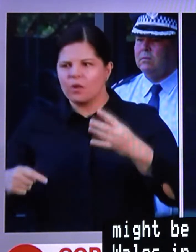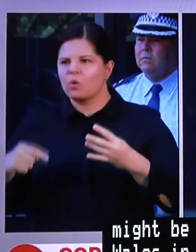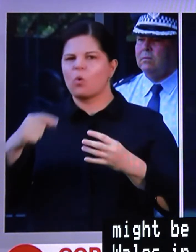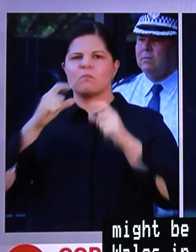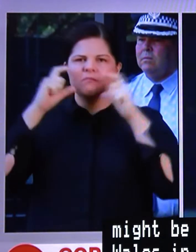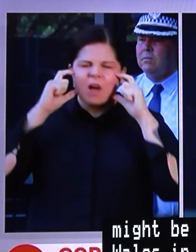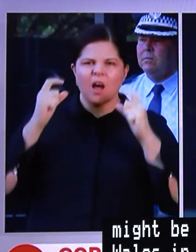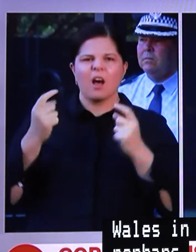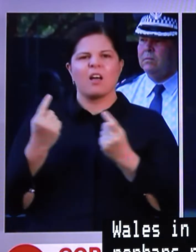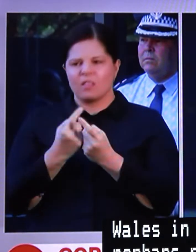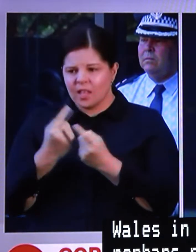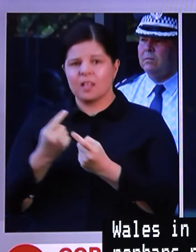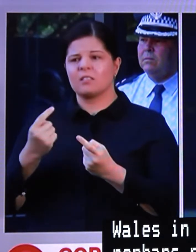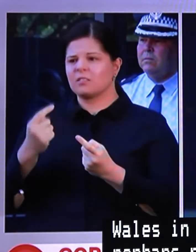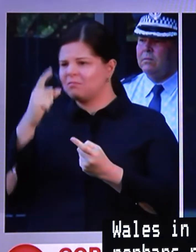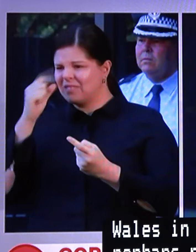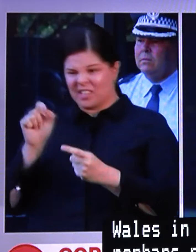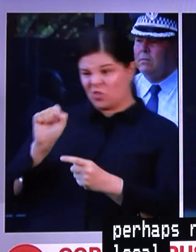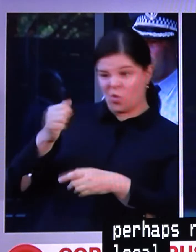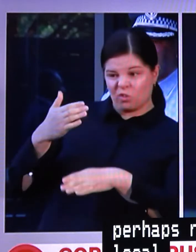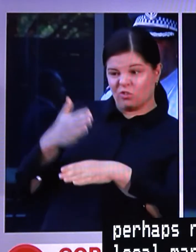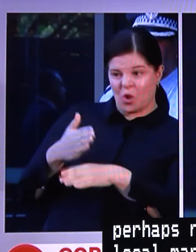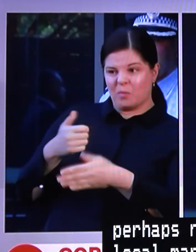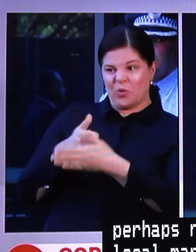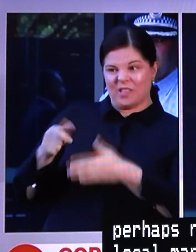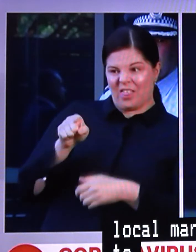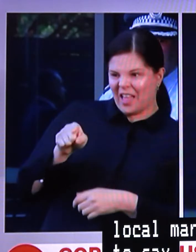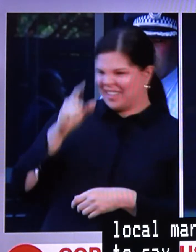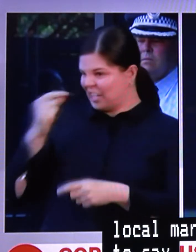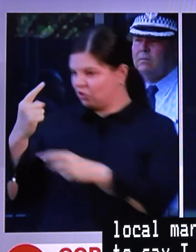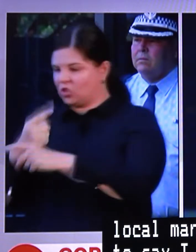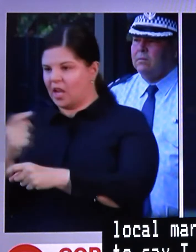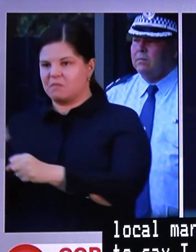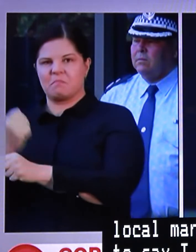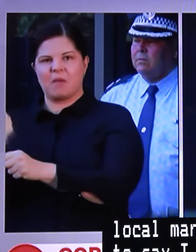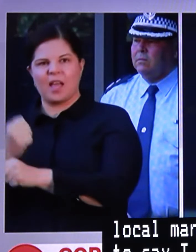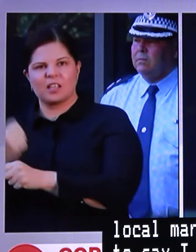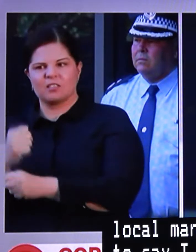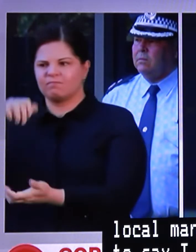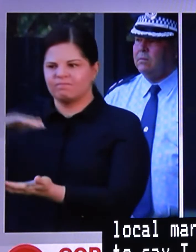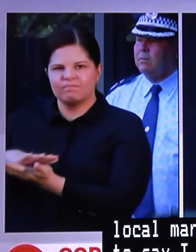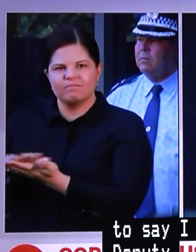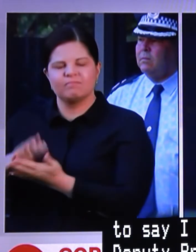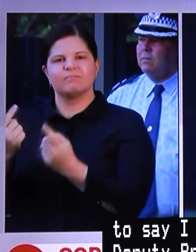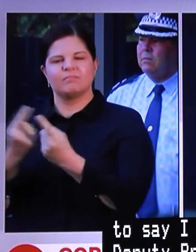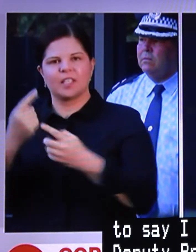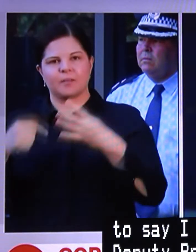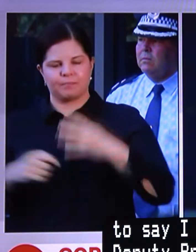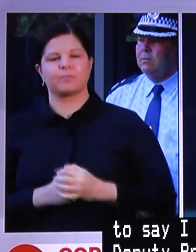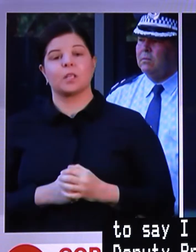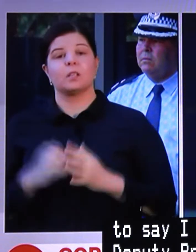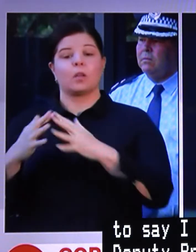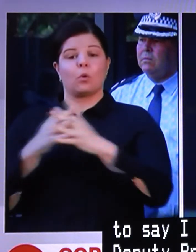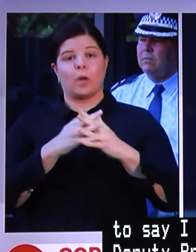manufacturing. And I'm pleased to say I have with me today the Deputy Premier John Barilaro, and also the Minister for Investment and Jobs and Western Sydney, Stuart